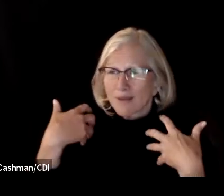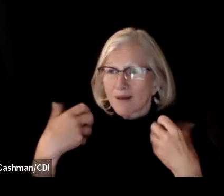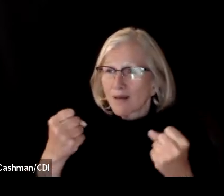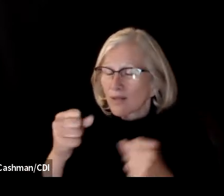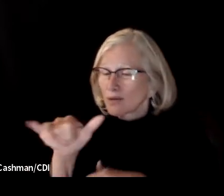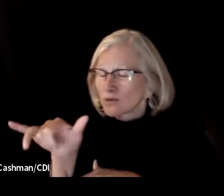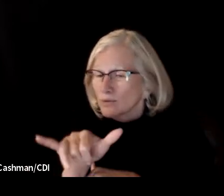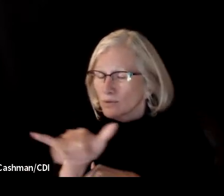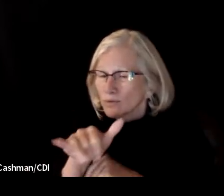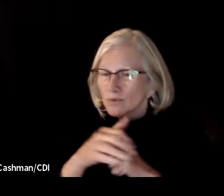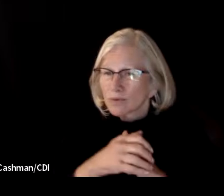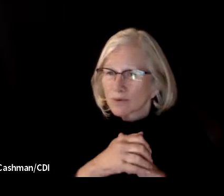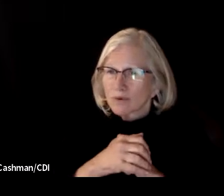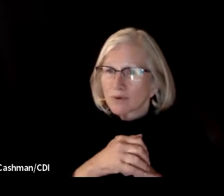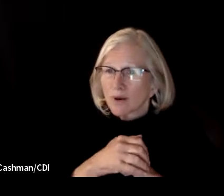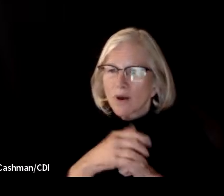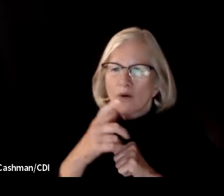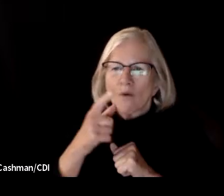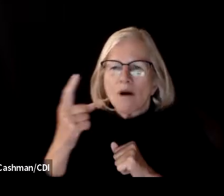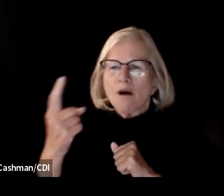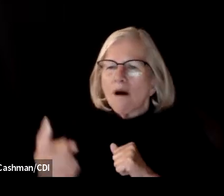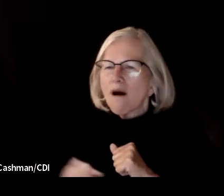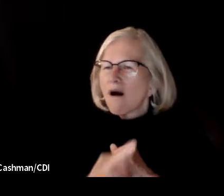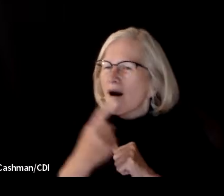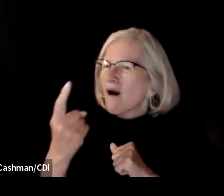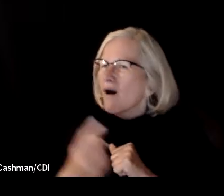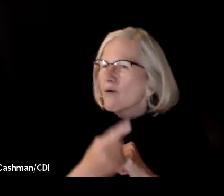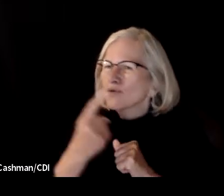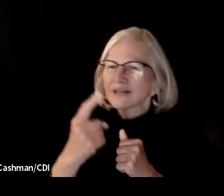to publish county level